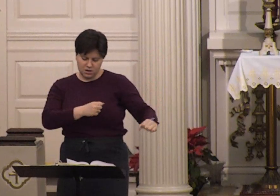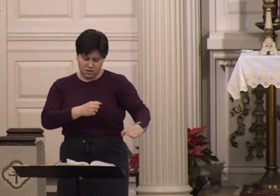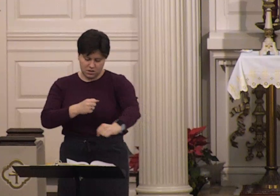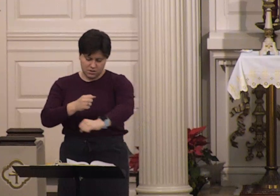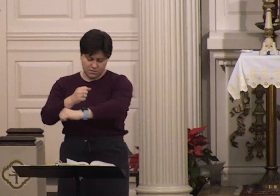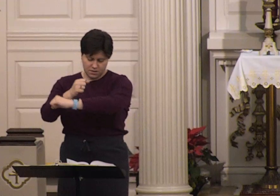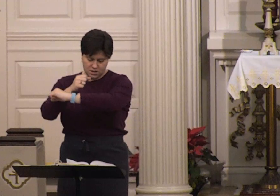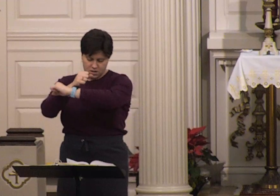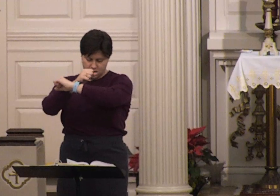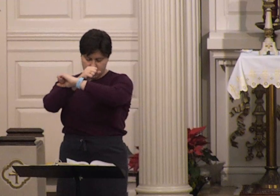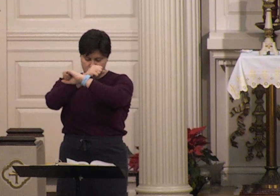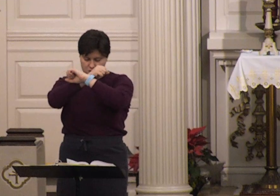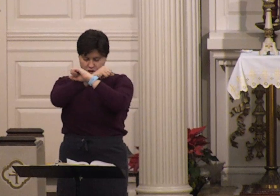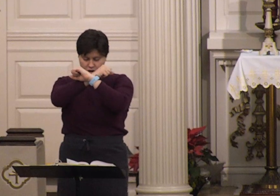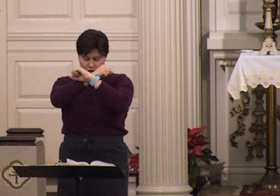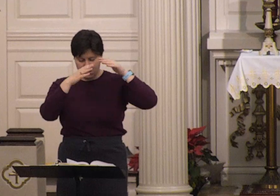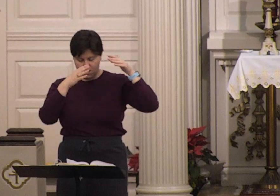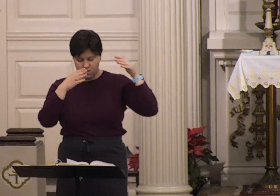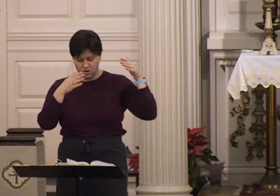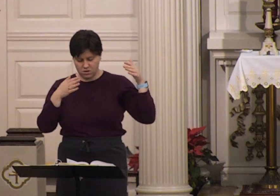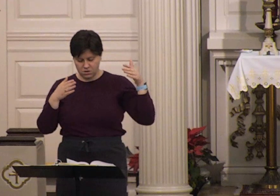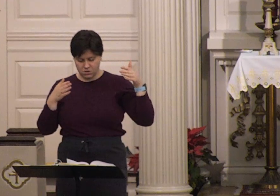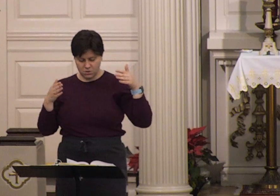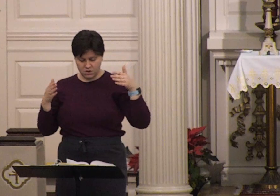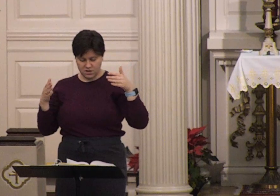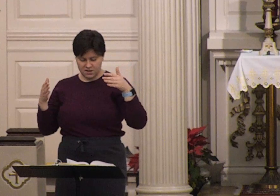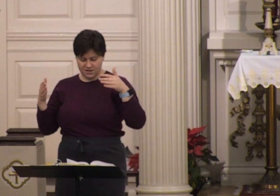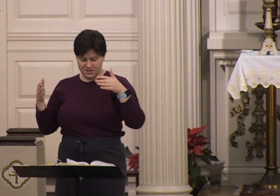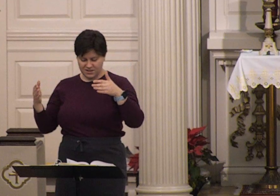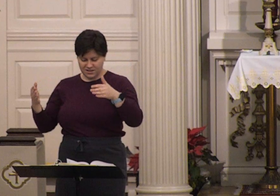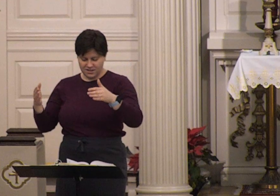its vanguard on the